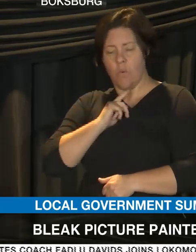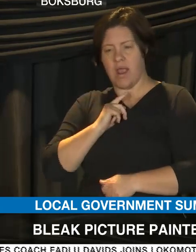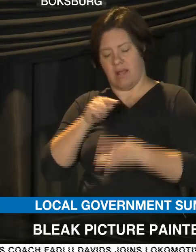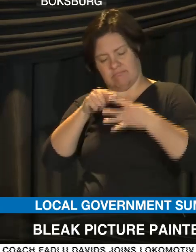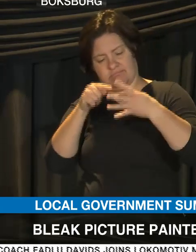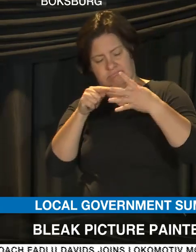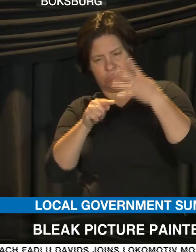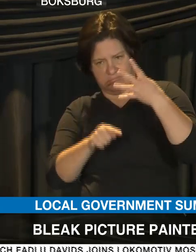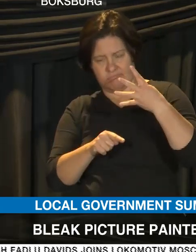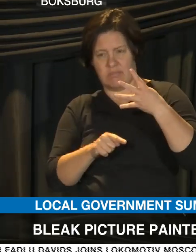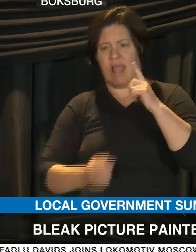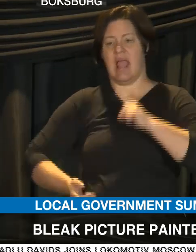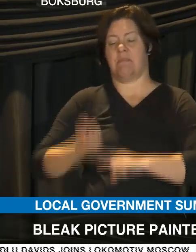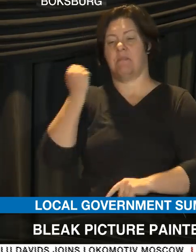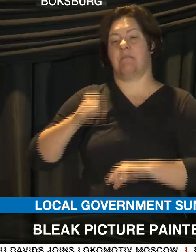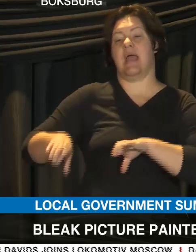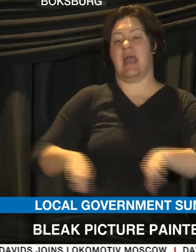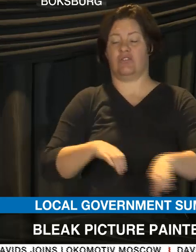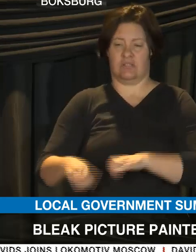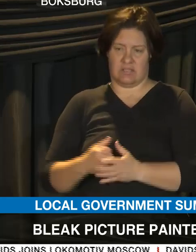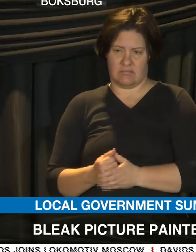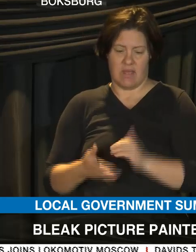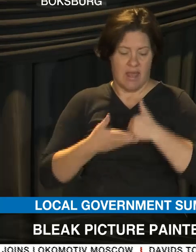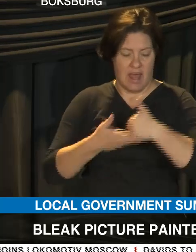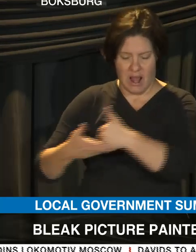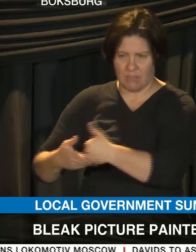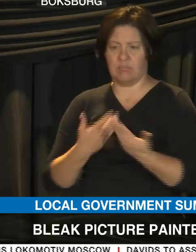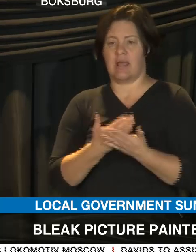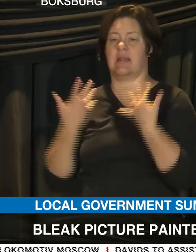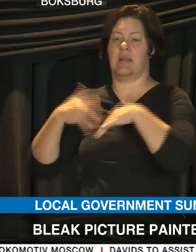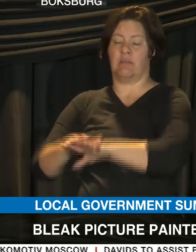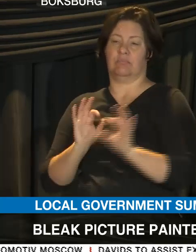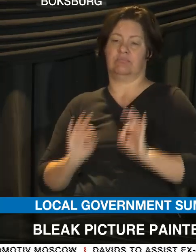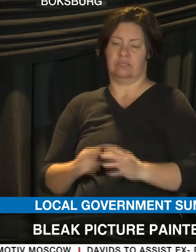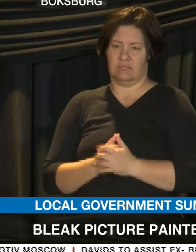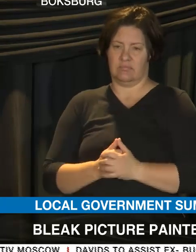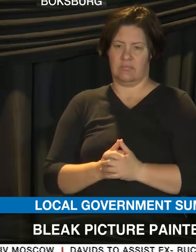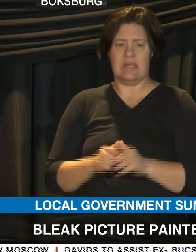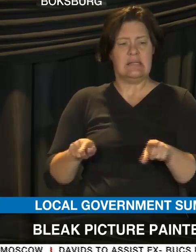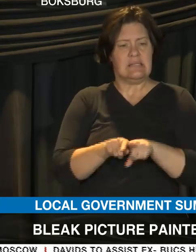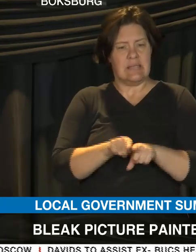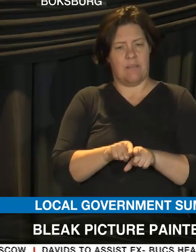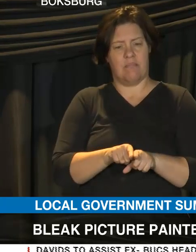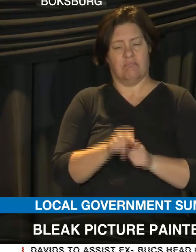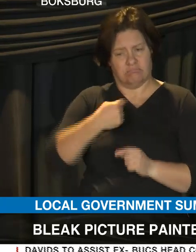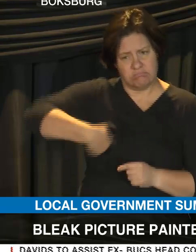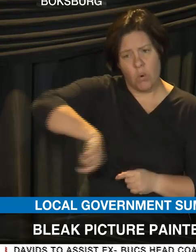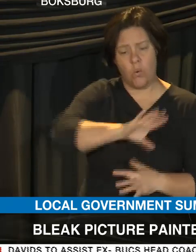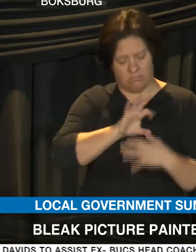achievable aims. And let this be the opportunity also to reaffirm our commitment